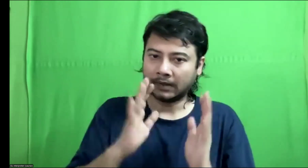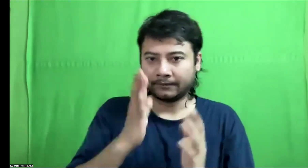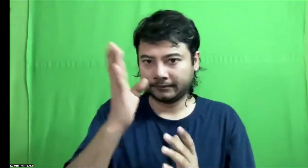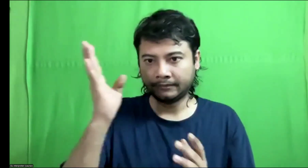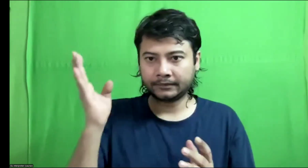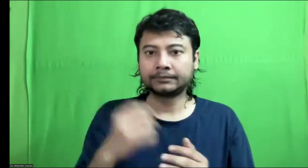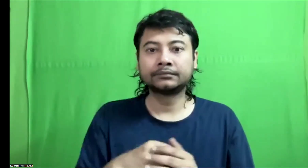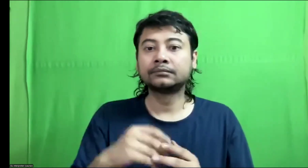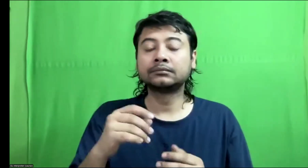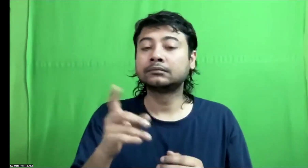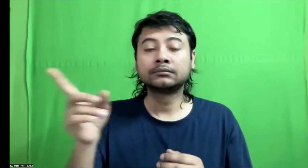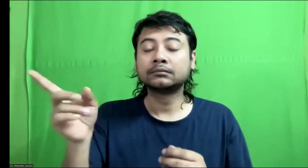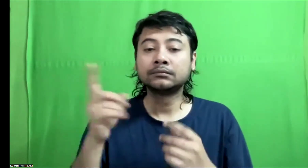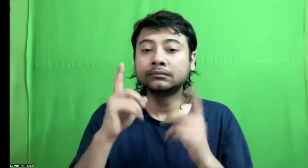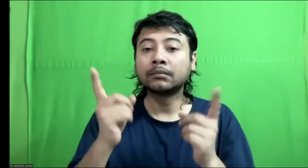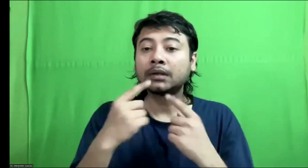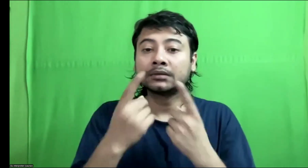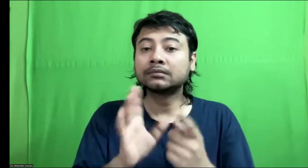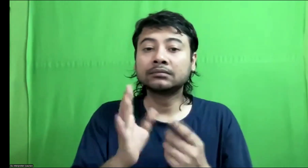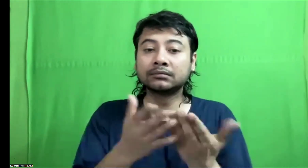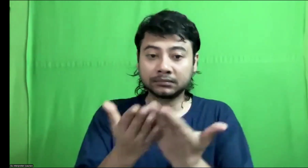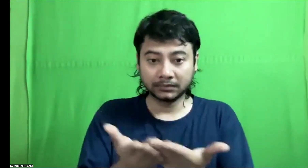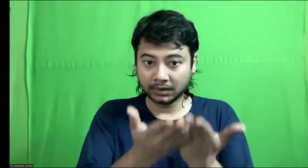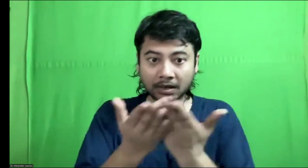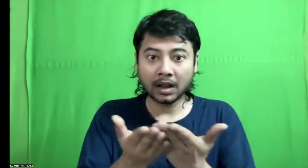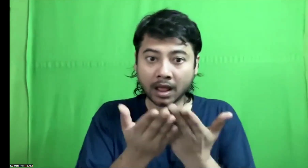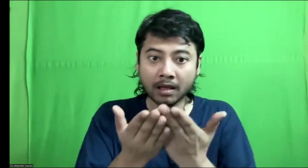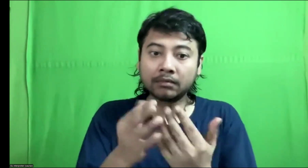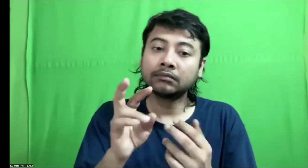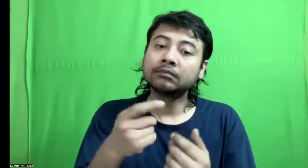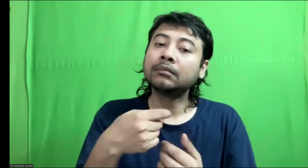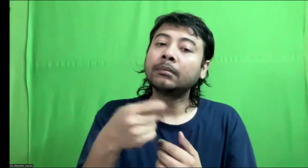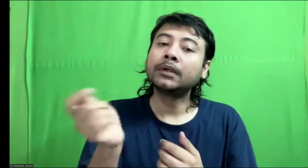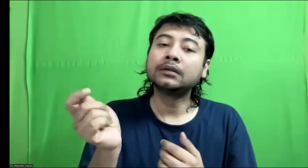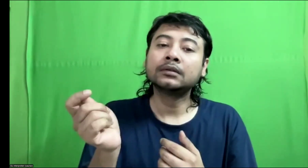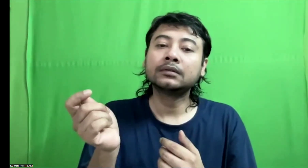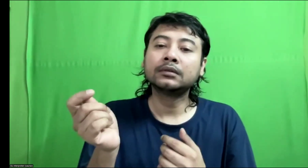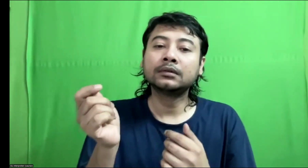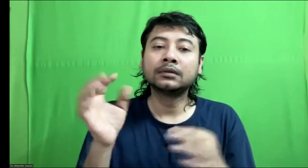it is bigger even that bath which is taken during the eclipse.